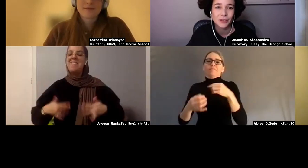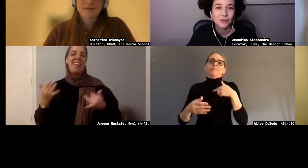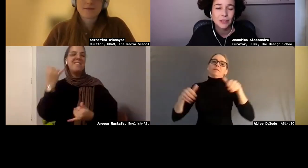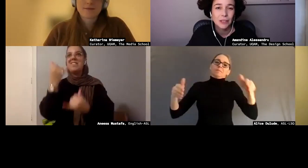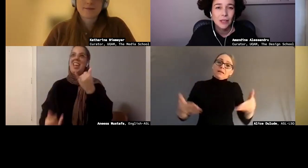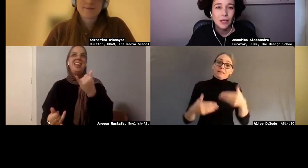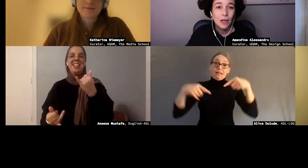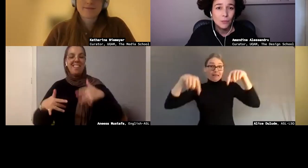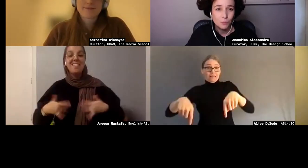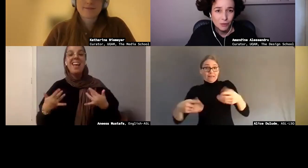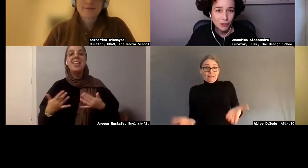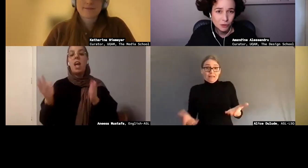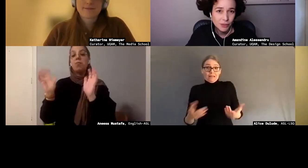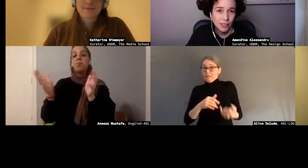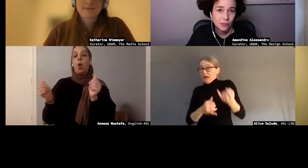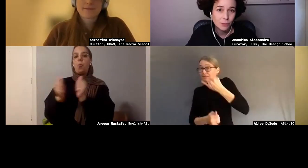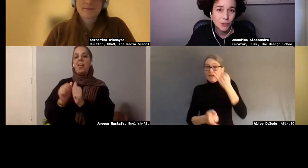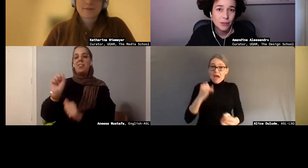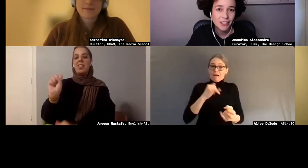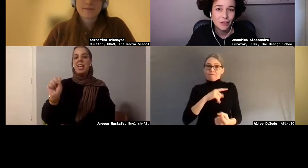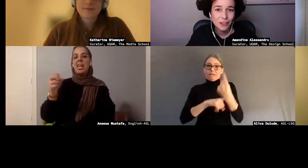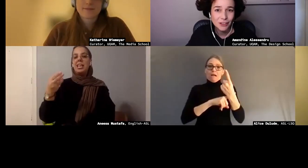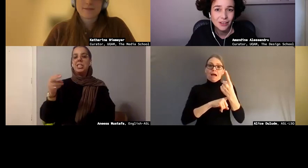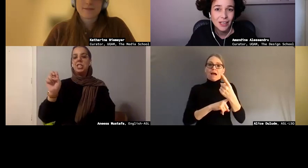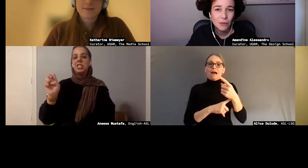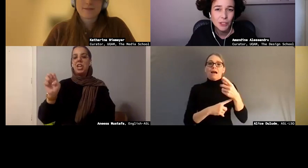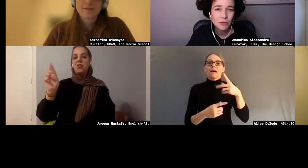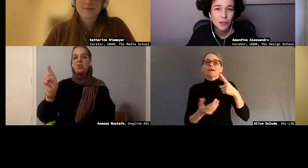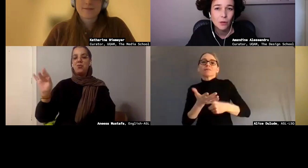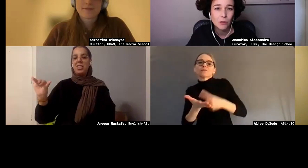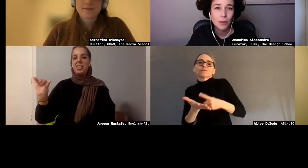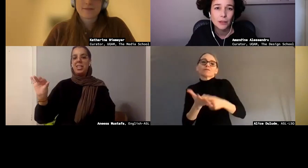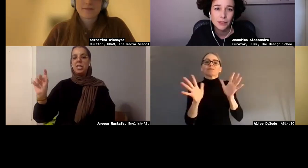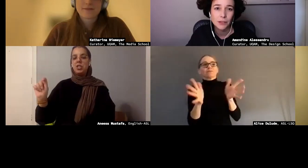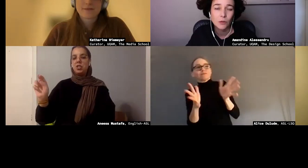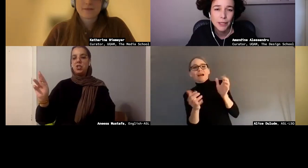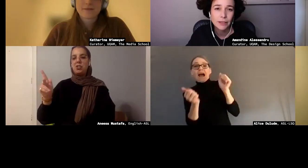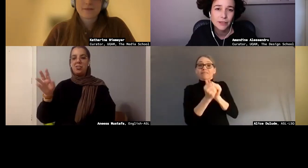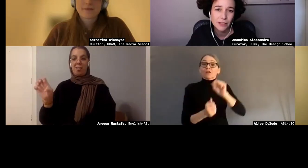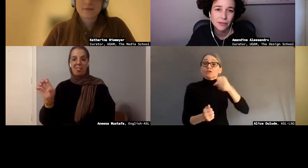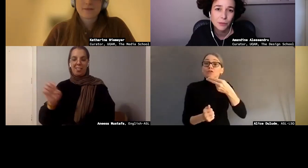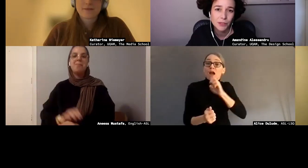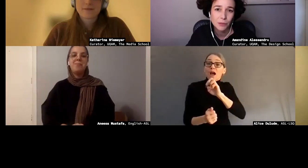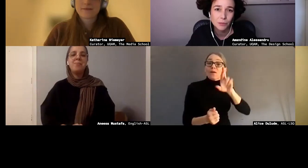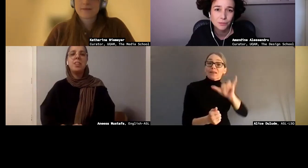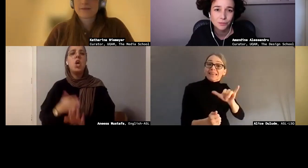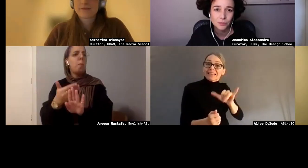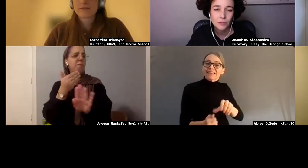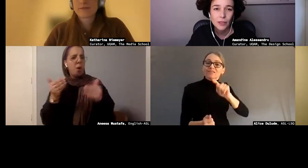Turkle. Before introducing our special guest of honor, I wish to thank all the partners who made this event